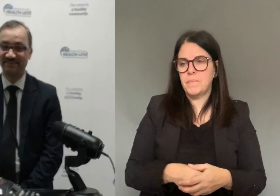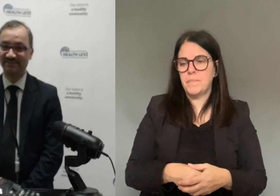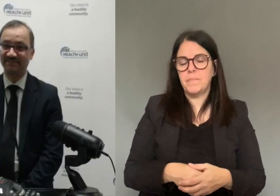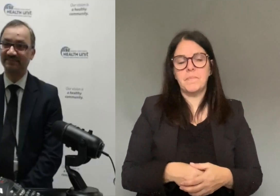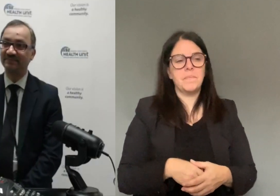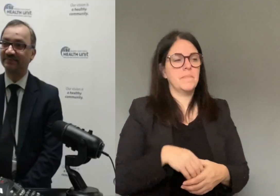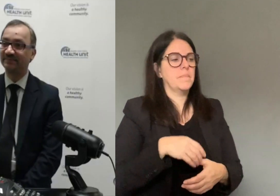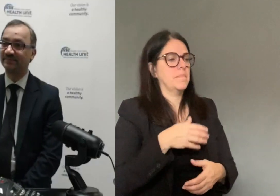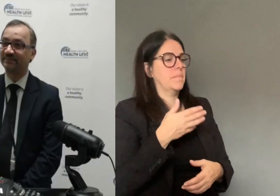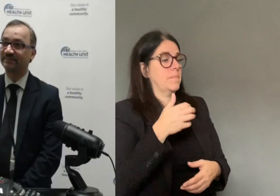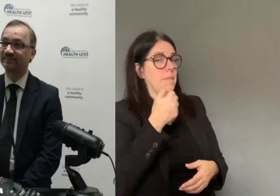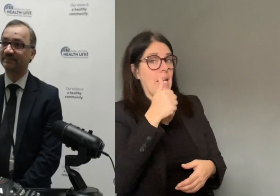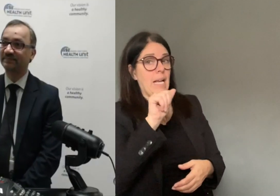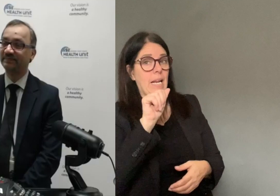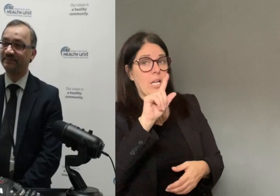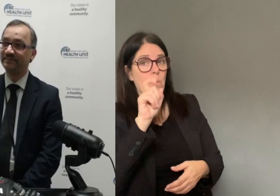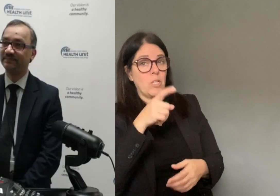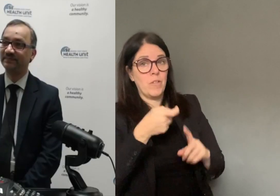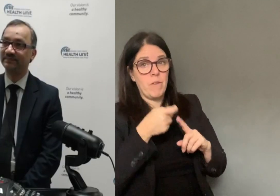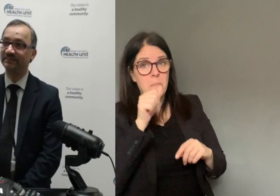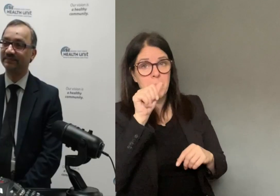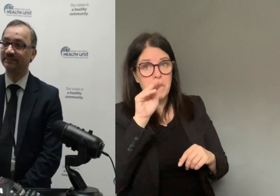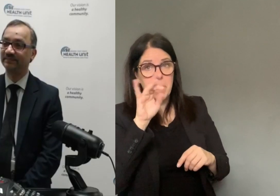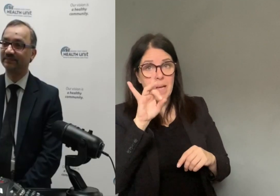Any further questions from AMA 100?